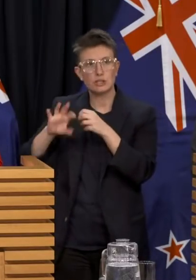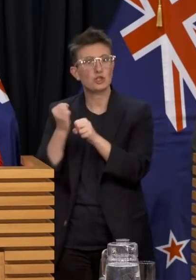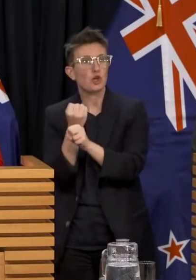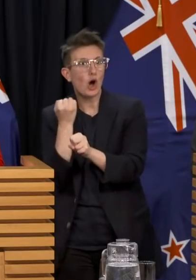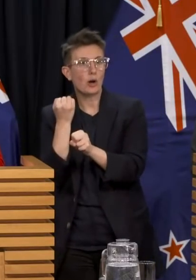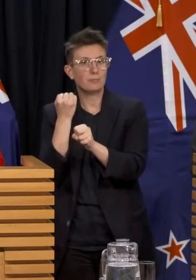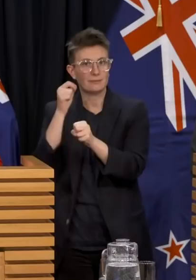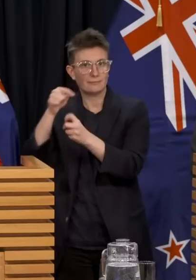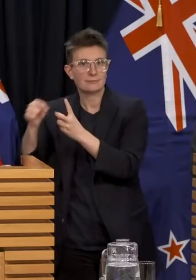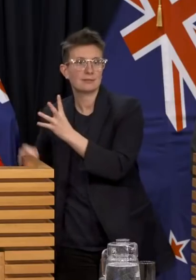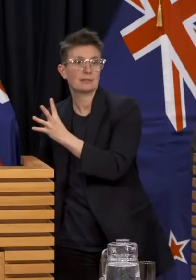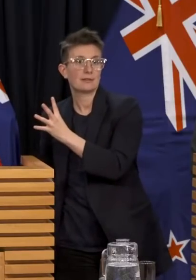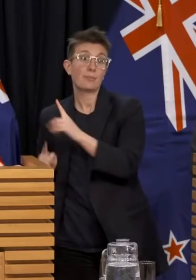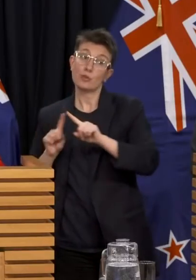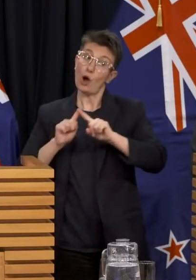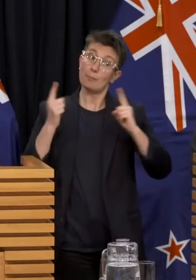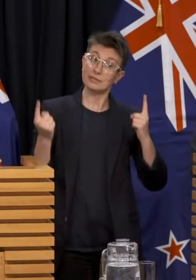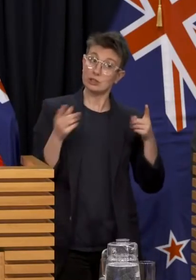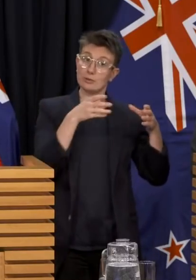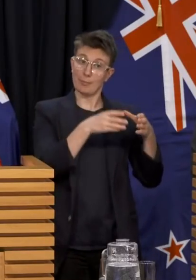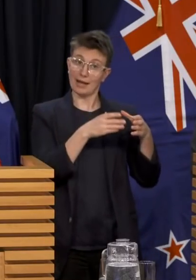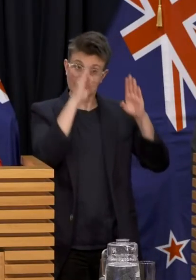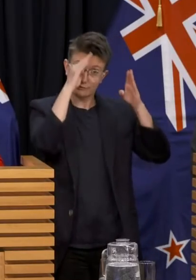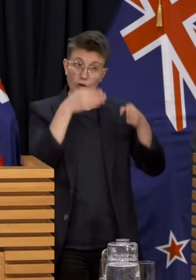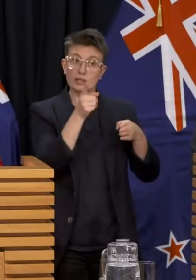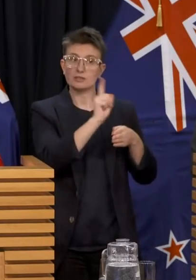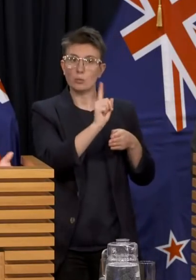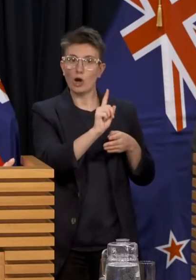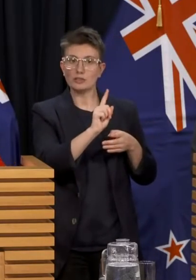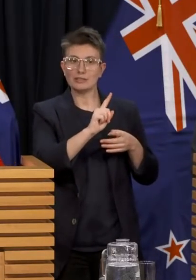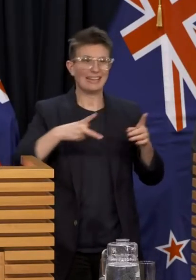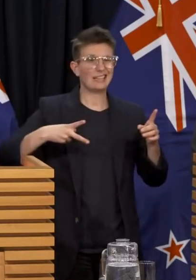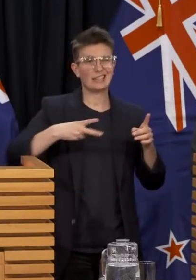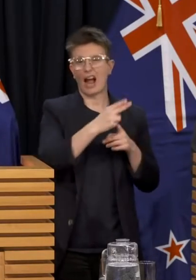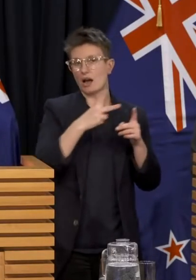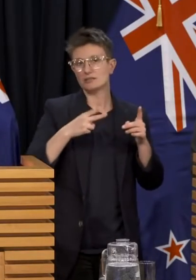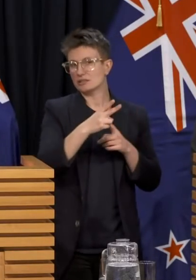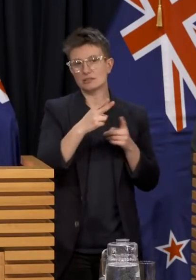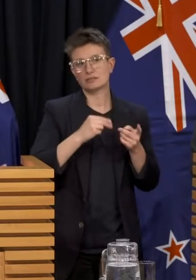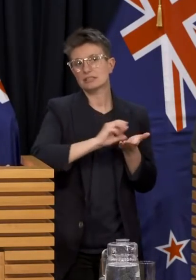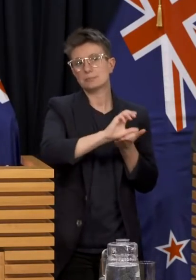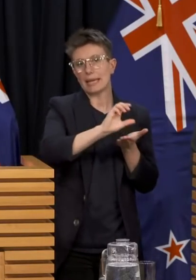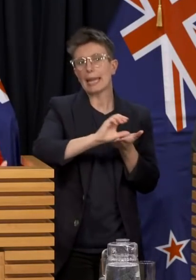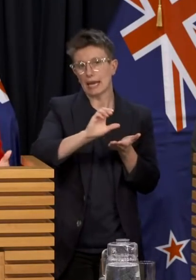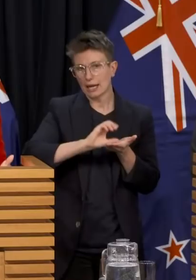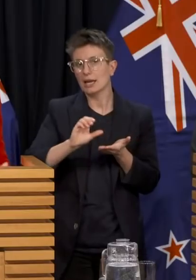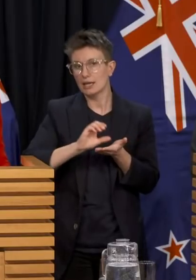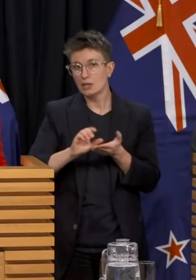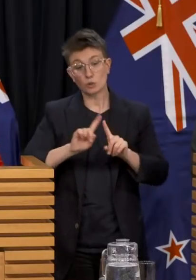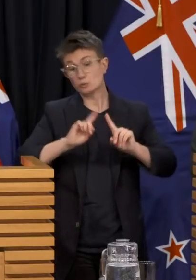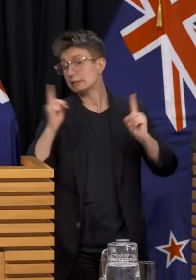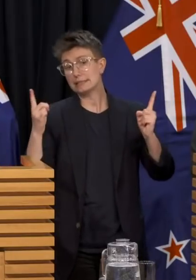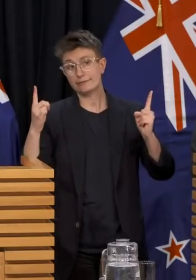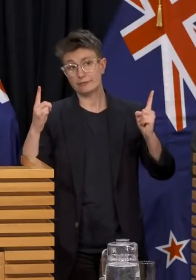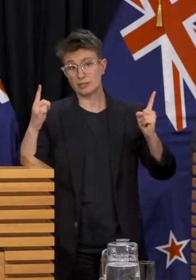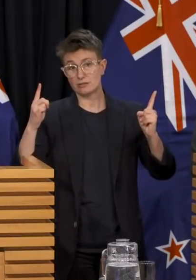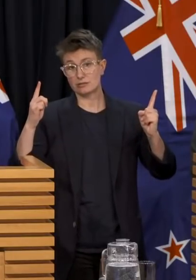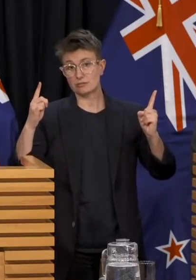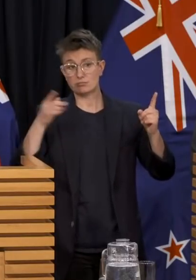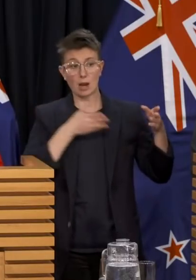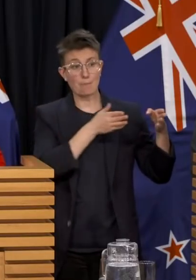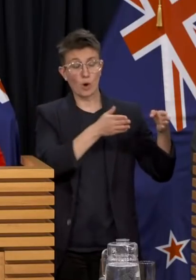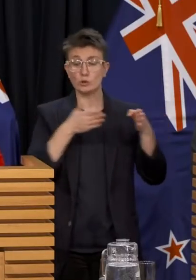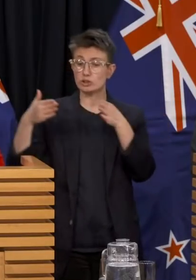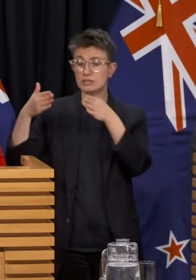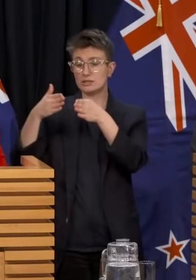of cuts, which could include health and education. So there are very clear differences in the way that we plan to deal with those issues